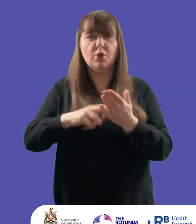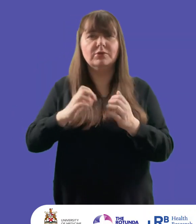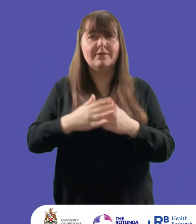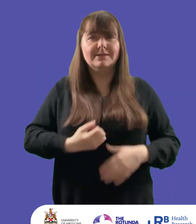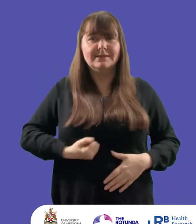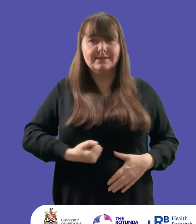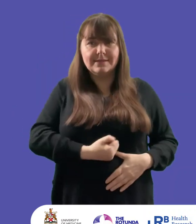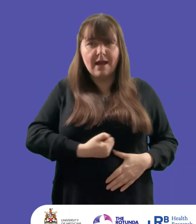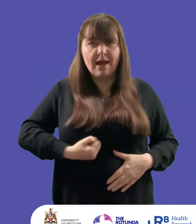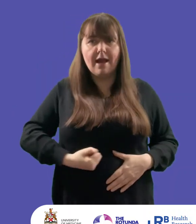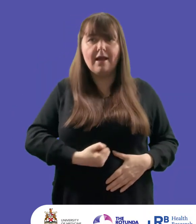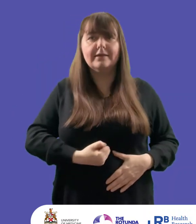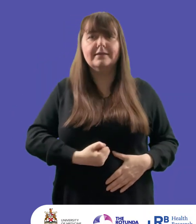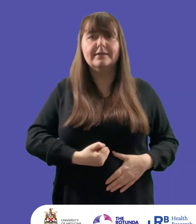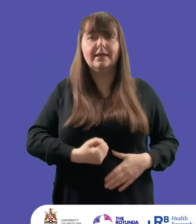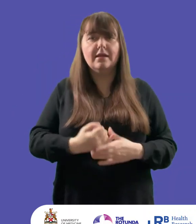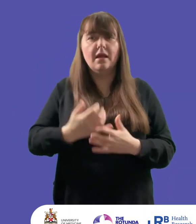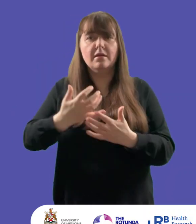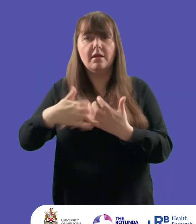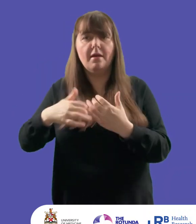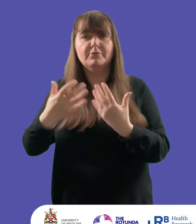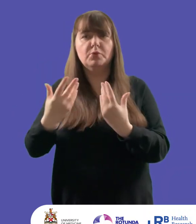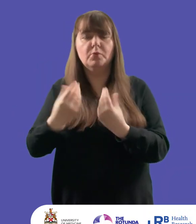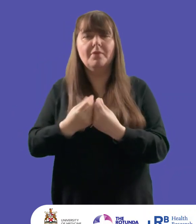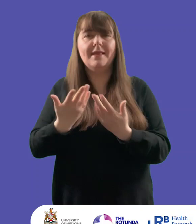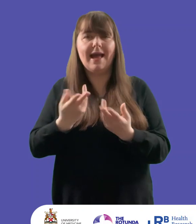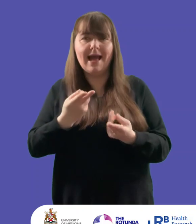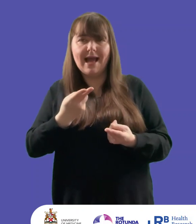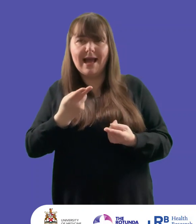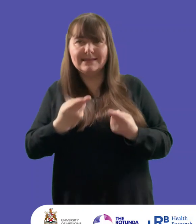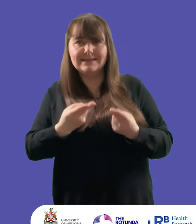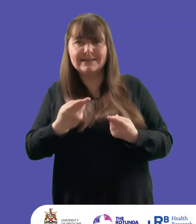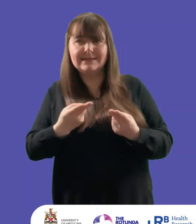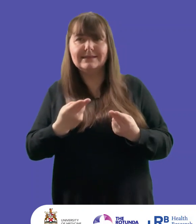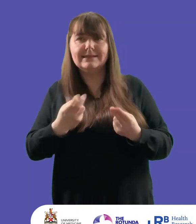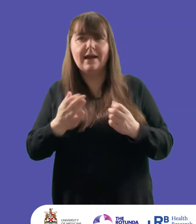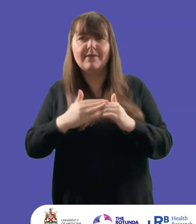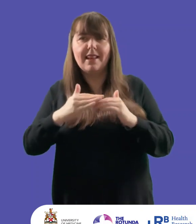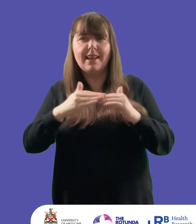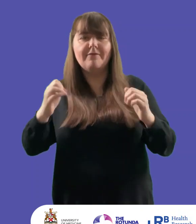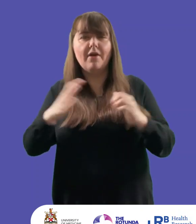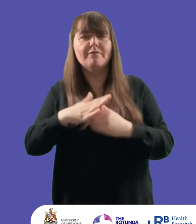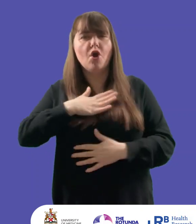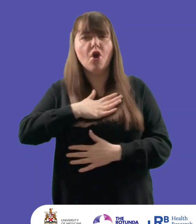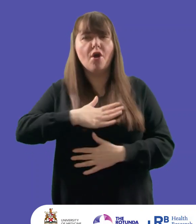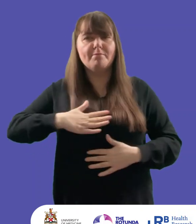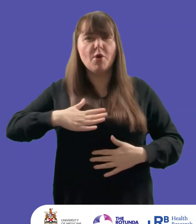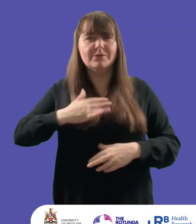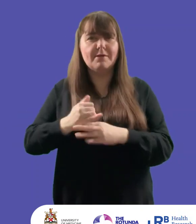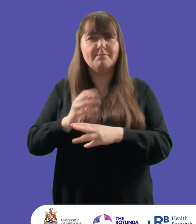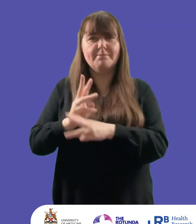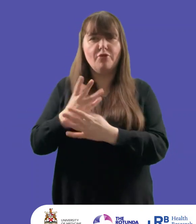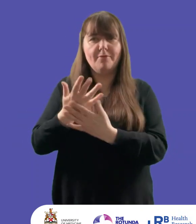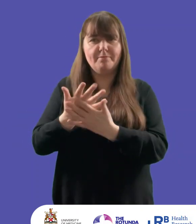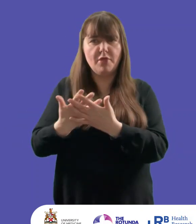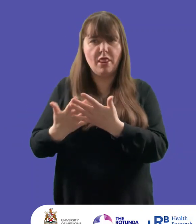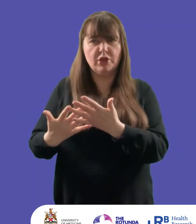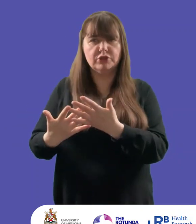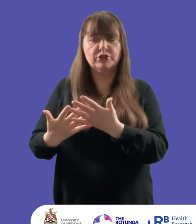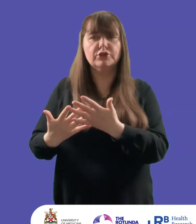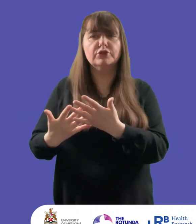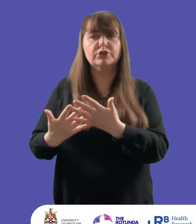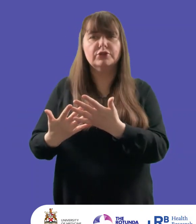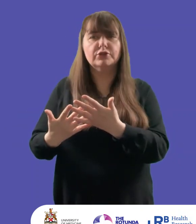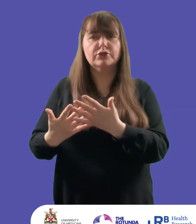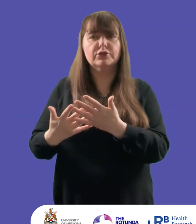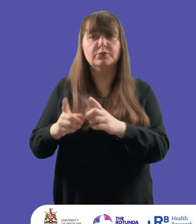an ultrasound scan in combination with an assessment of the levels of hormones in the mom's blood.